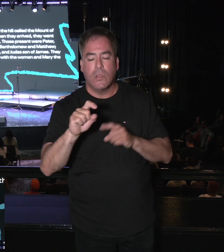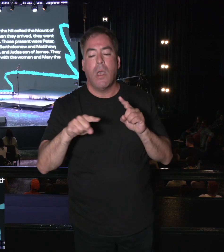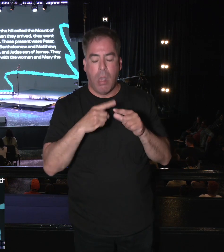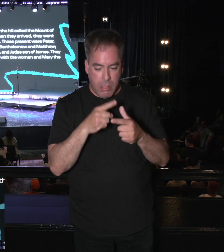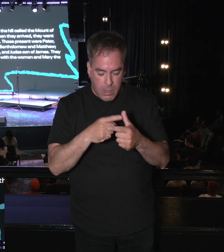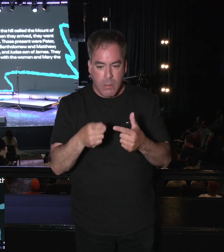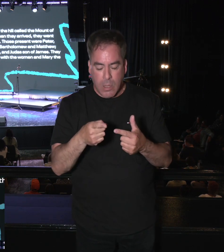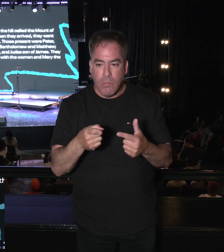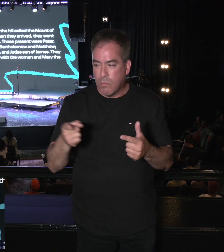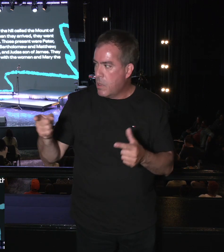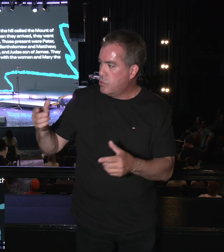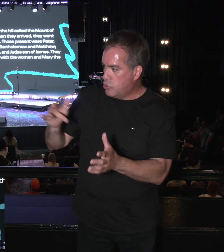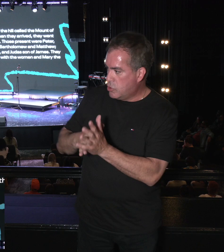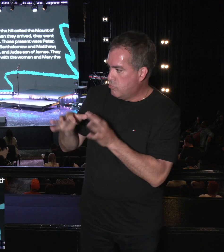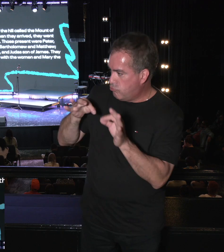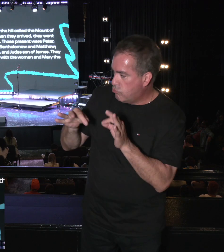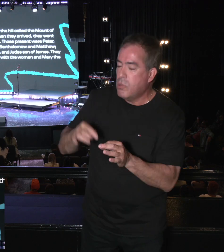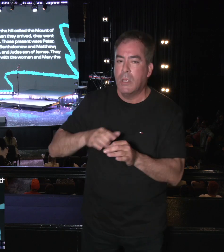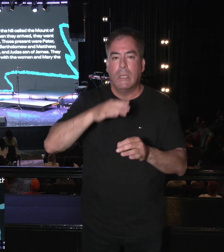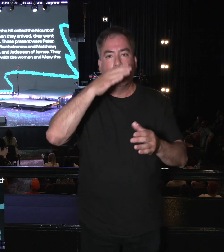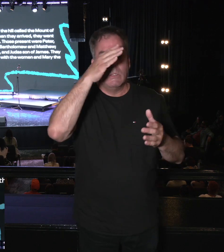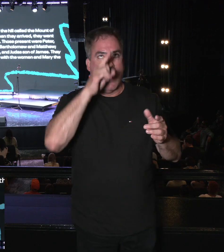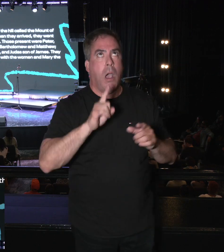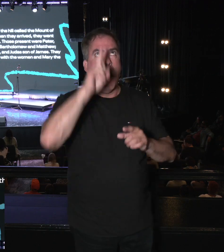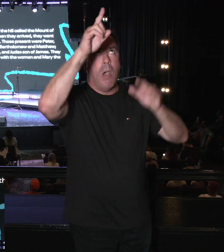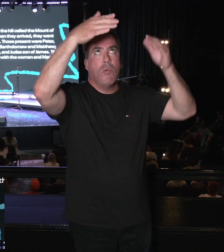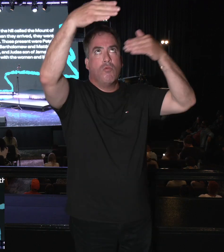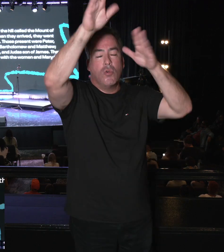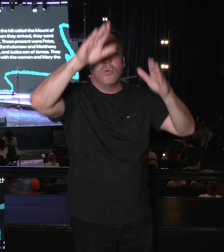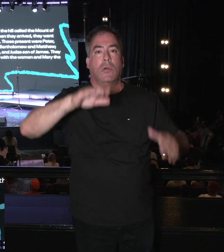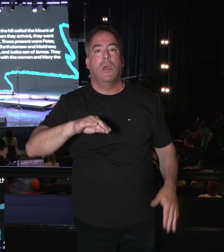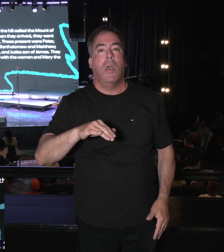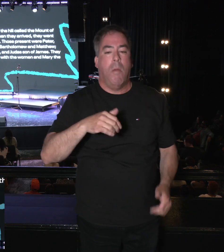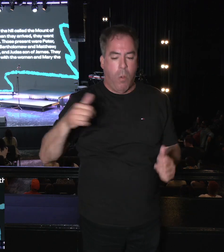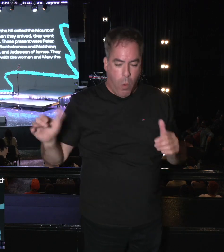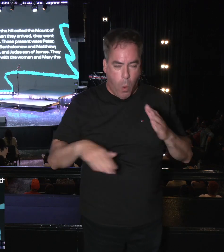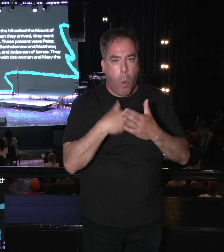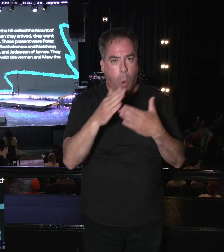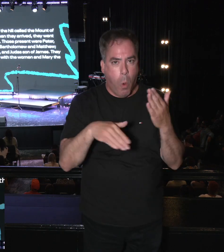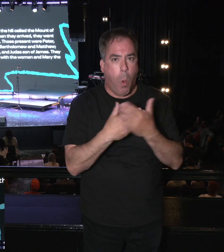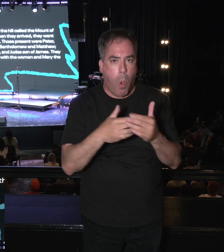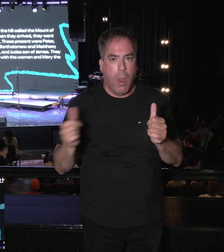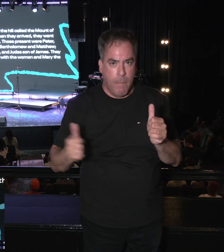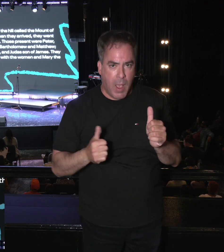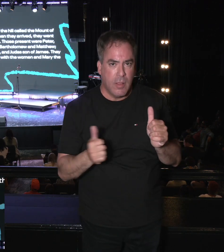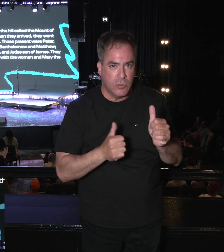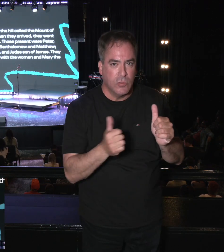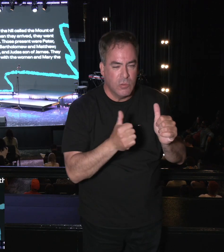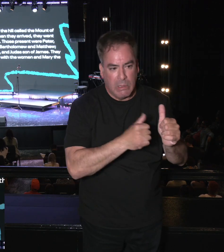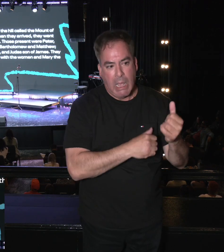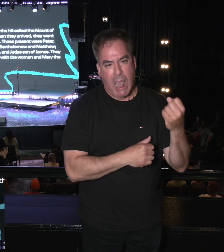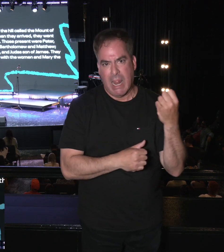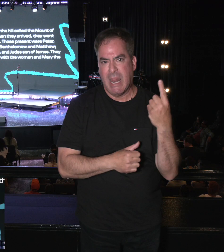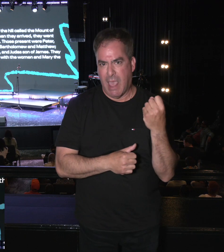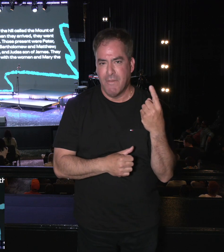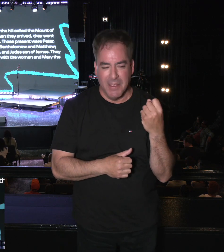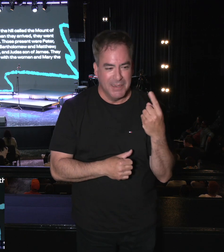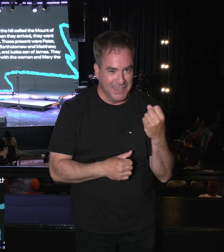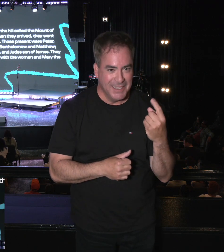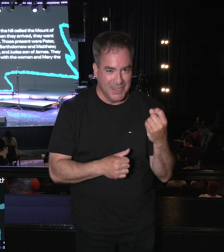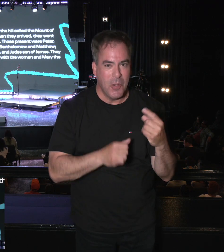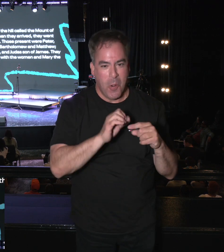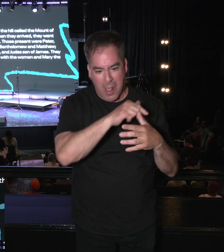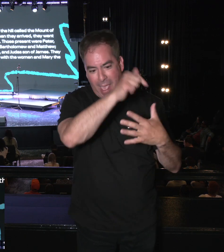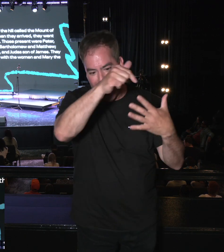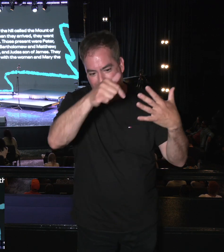to the room, the upper room where they were staying. Those present were Peter, John, James, and Andrew, Philip, and Thomas, Bartholomew, and Matthew, James, son of Alphaeus, and Simon the